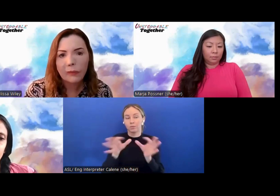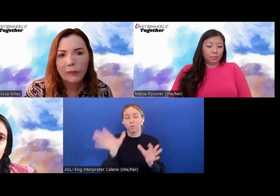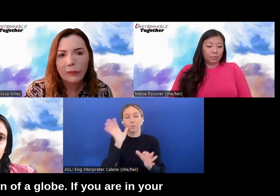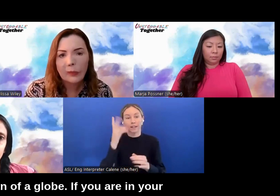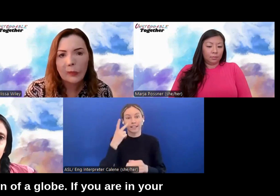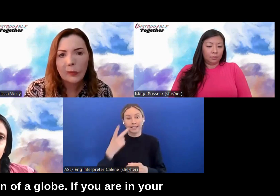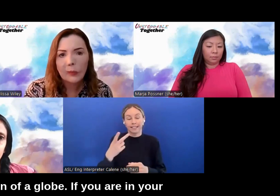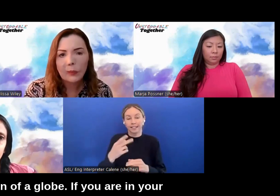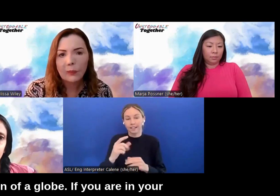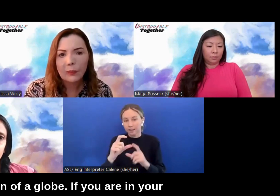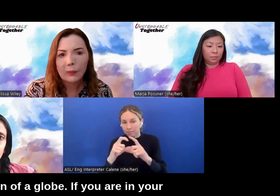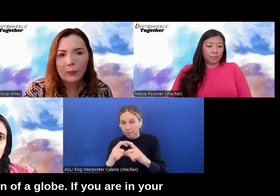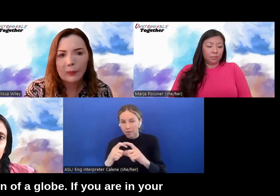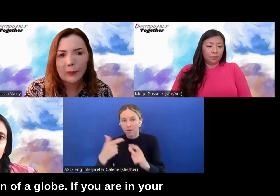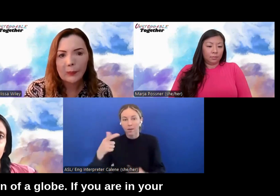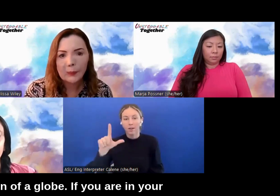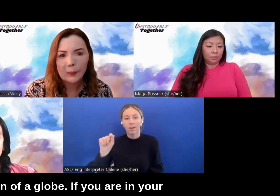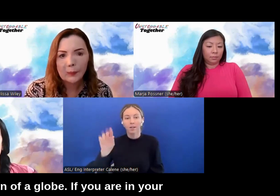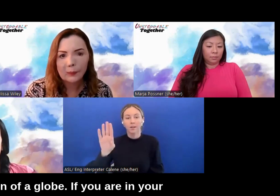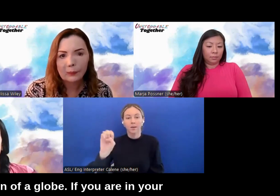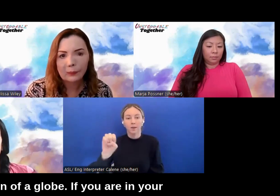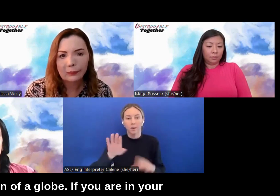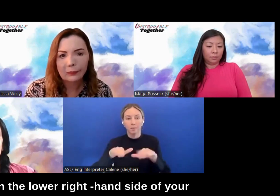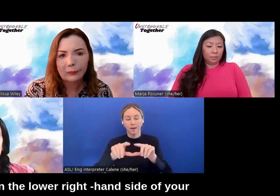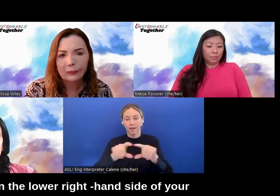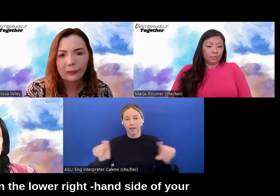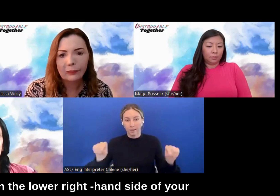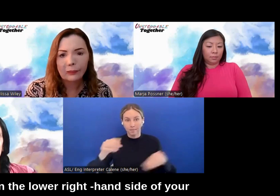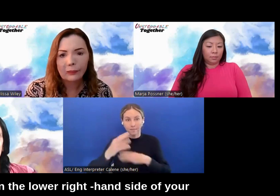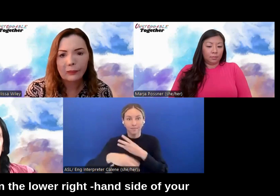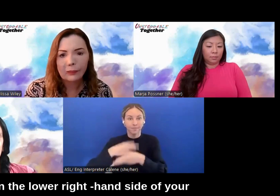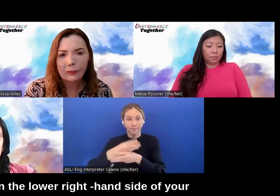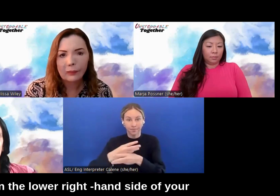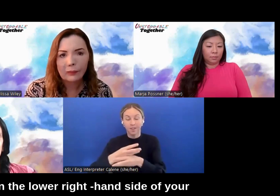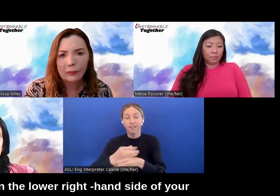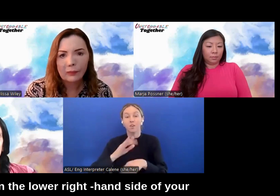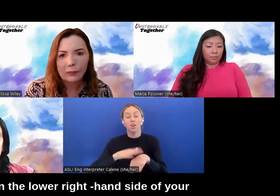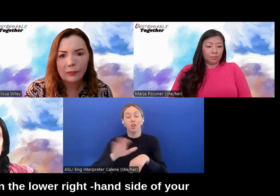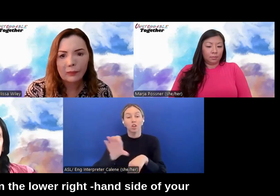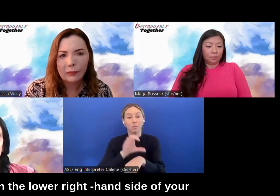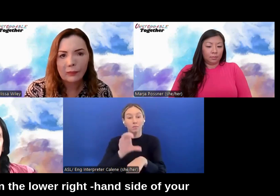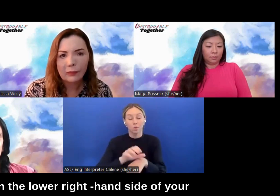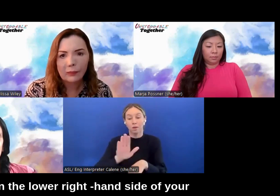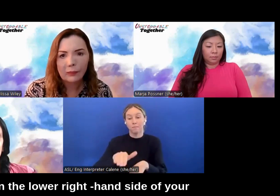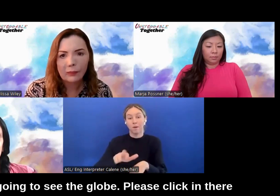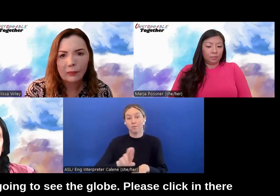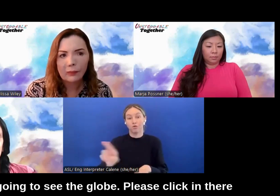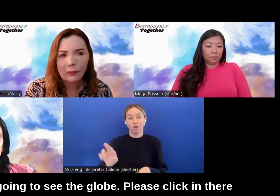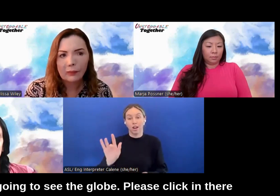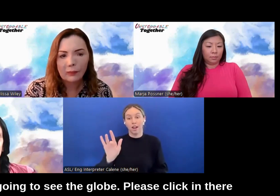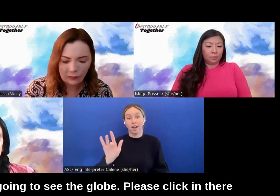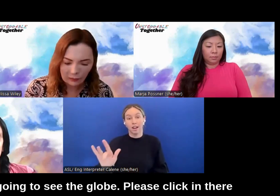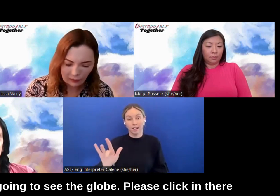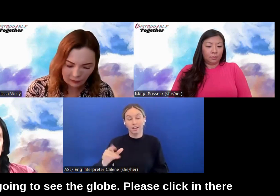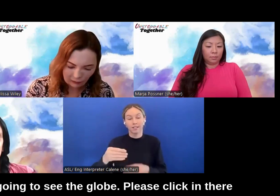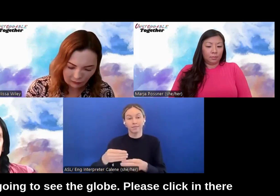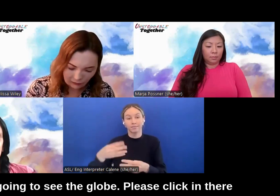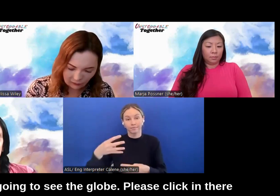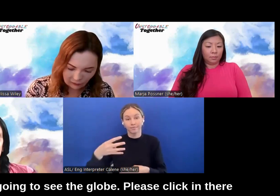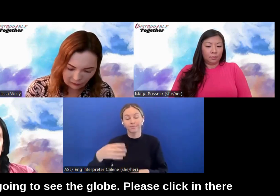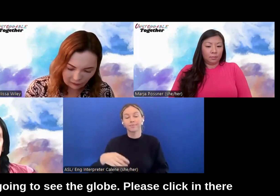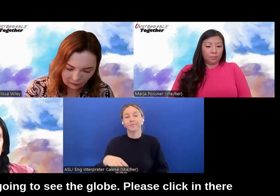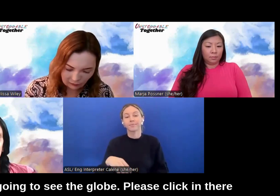the icon of a globe. If you are in your computer, in the lower right-hand side of your computer, you're going to see the